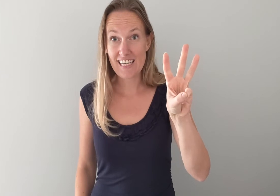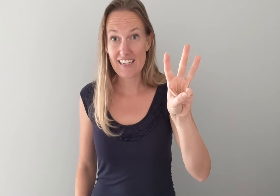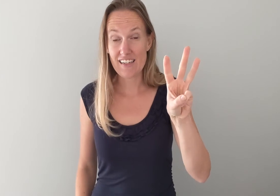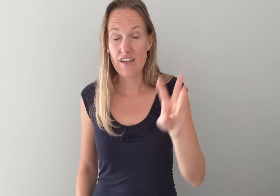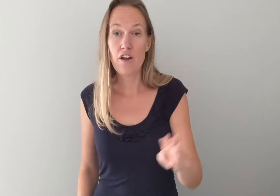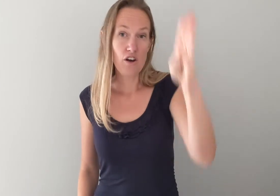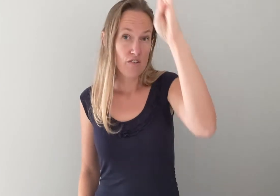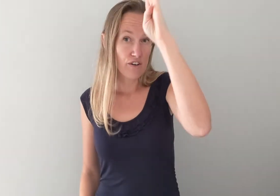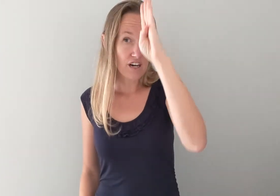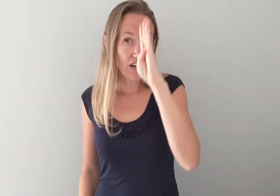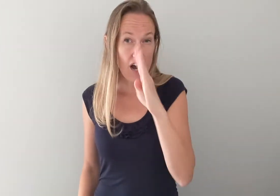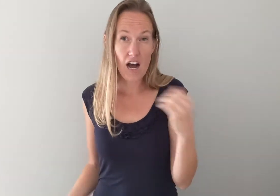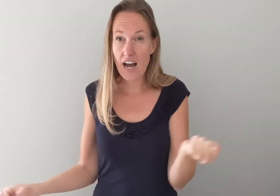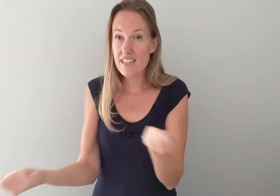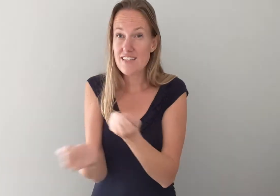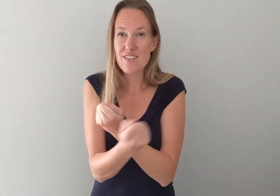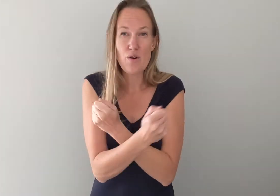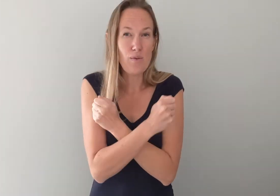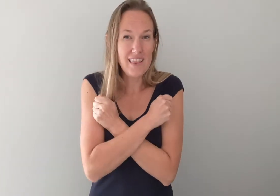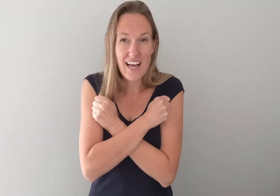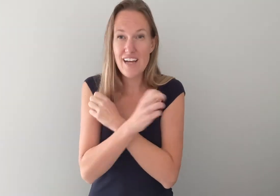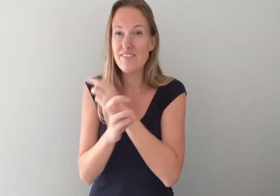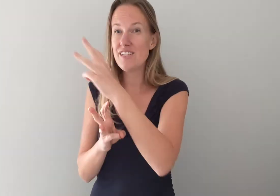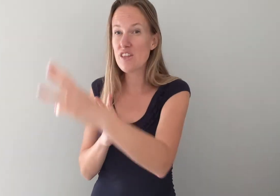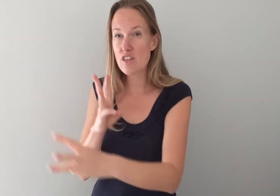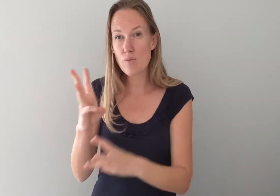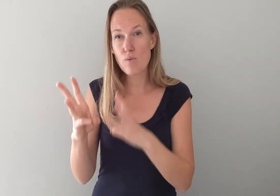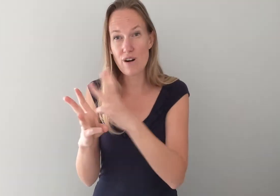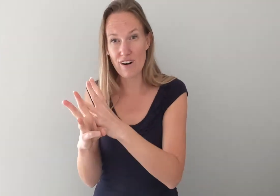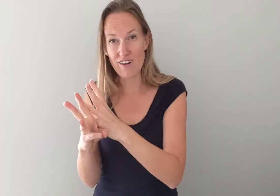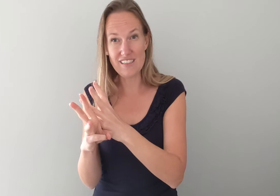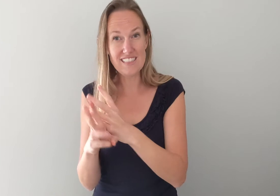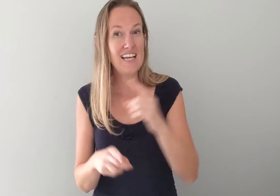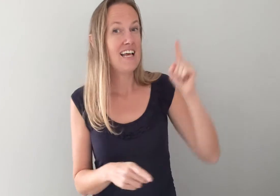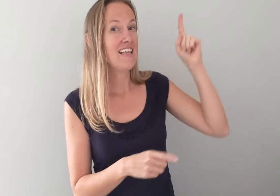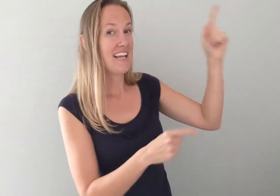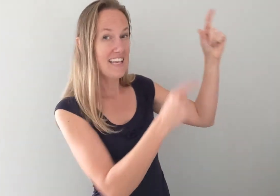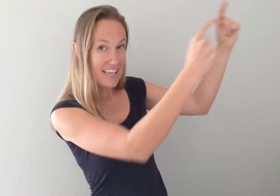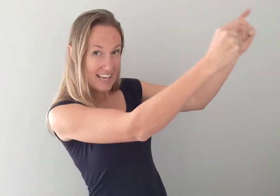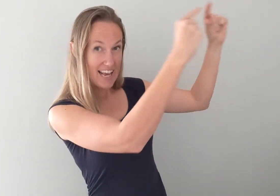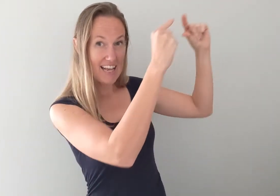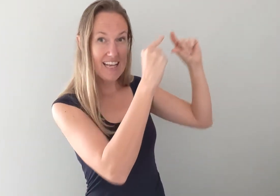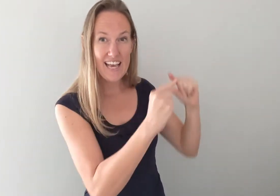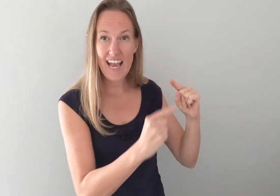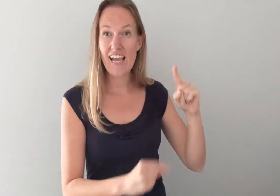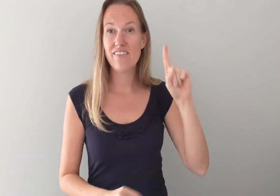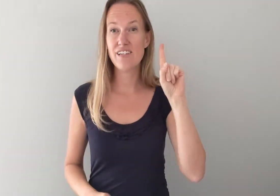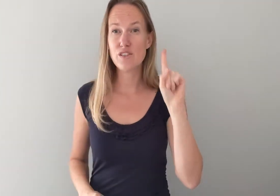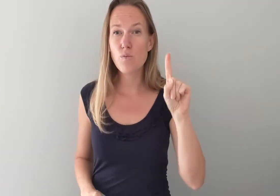16. For God so loved the world that he gave his